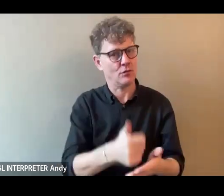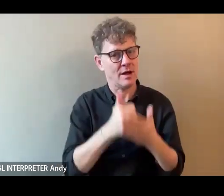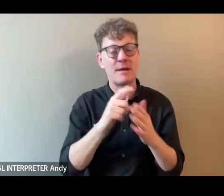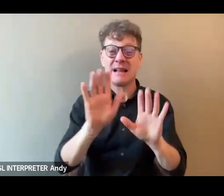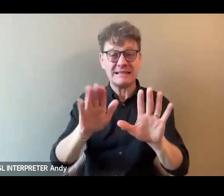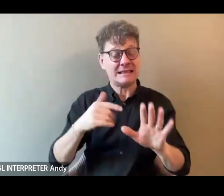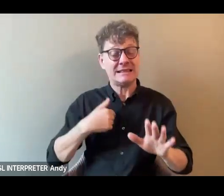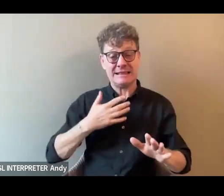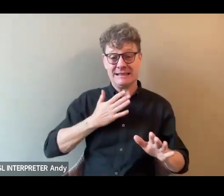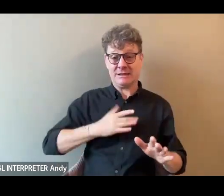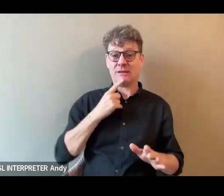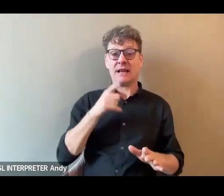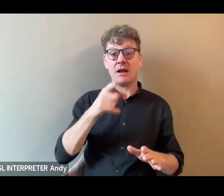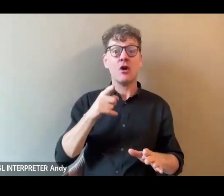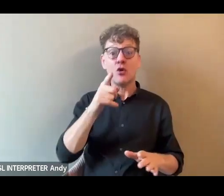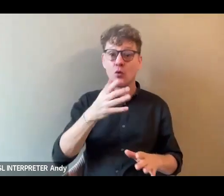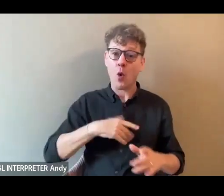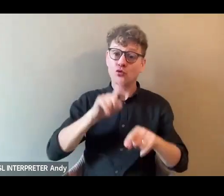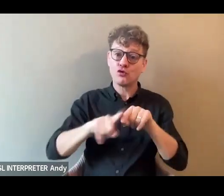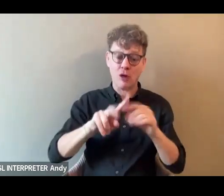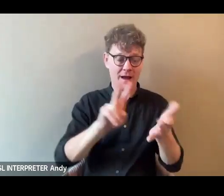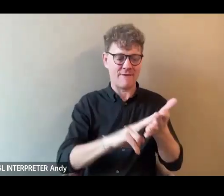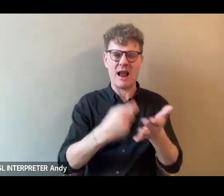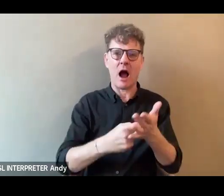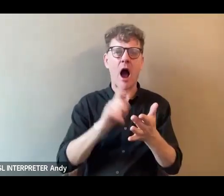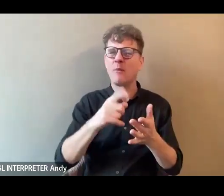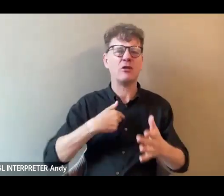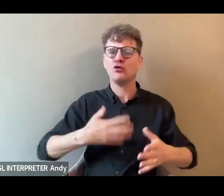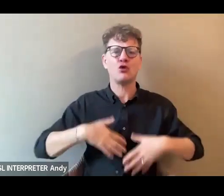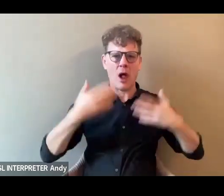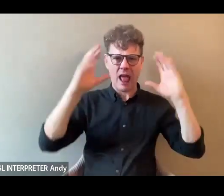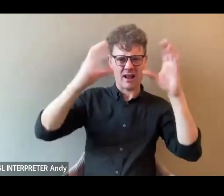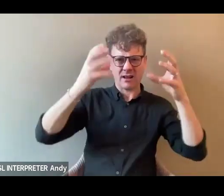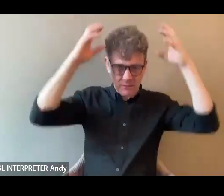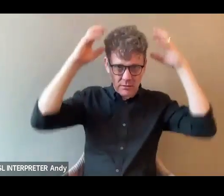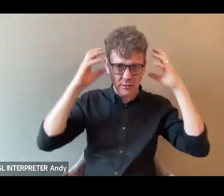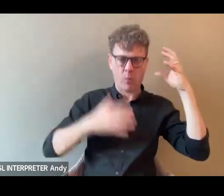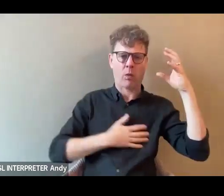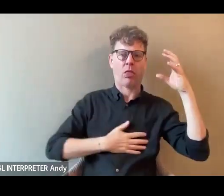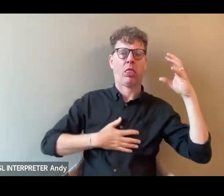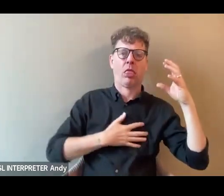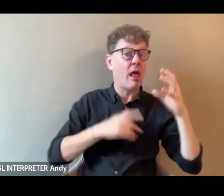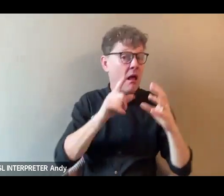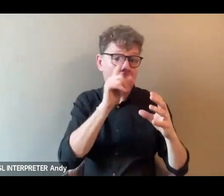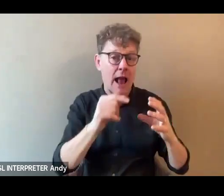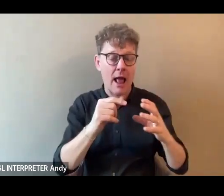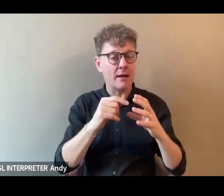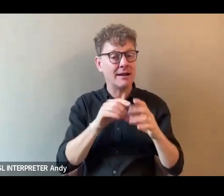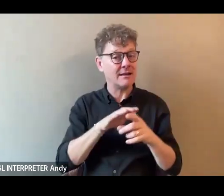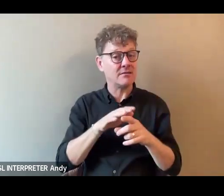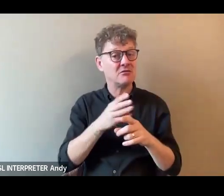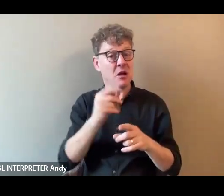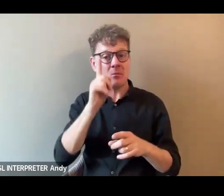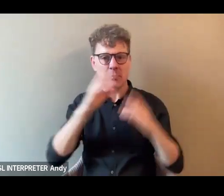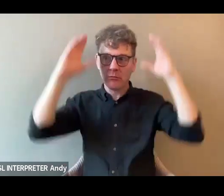try the VR, but you don't fancy wearing the headset because it's going to make you feel a bit pukey, because it can have that effect on some